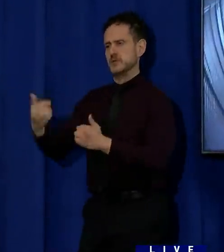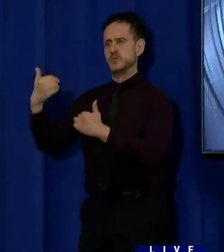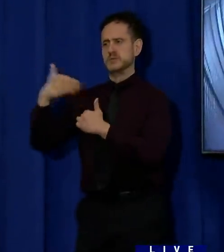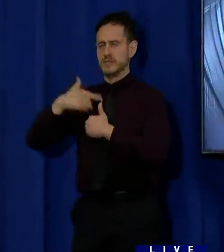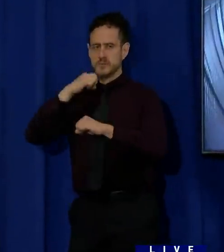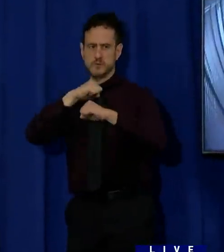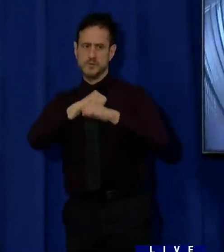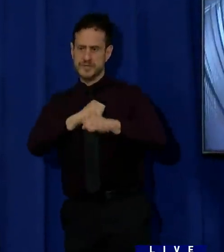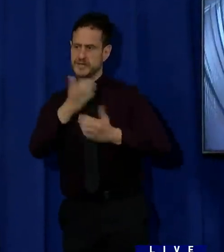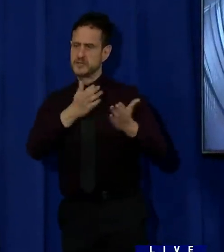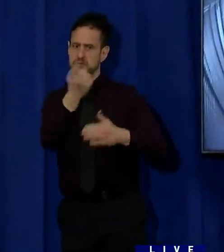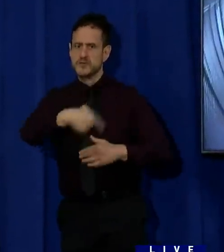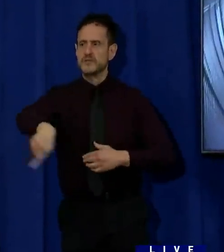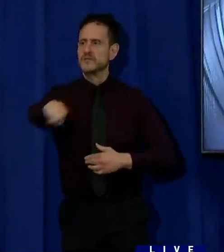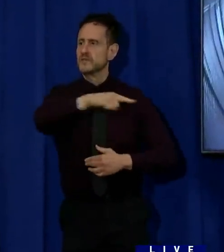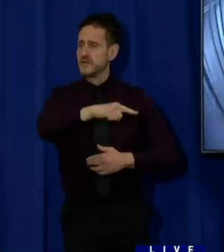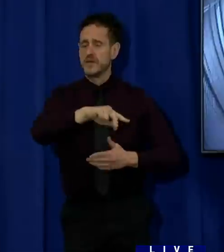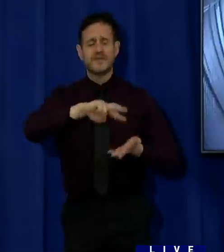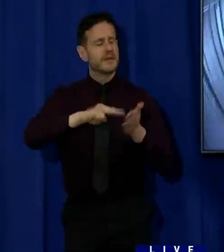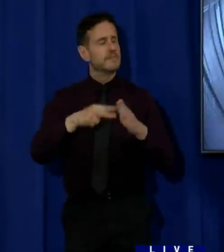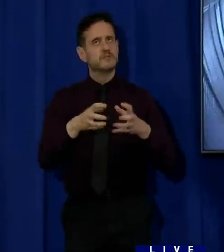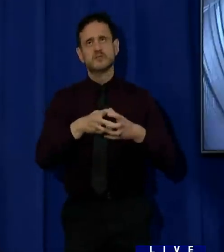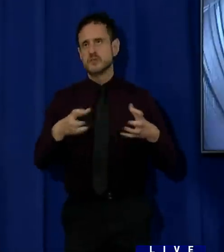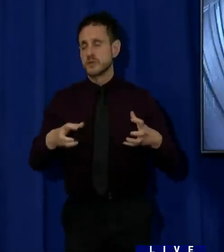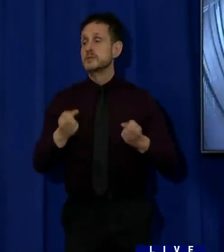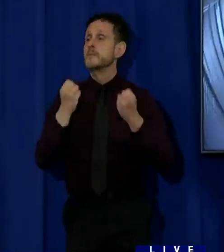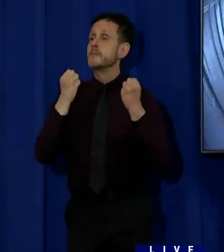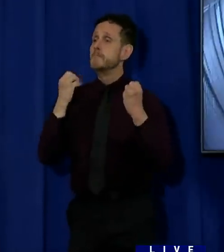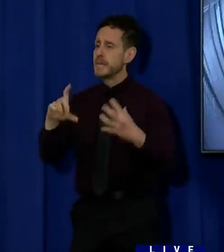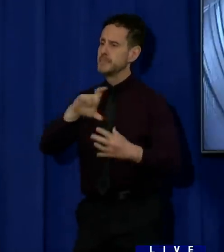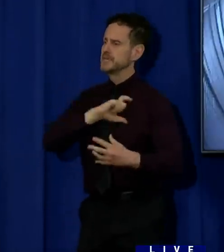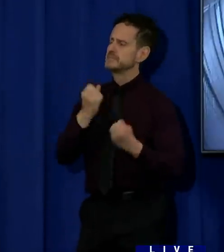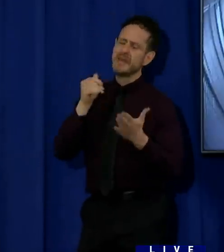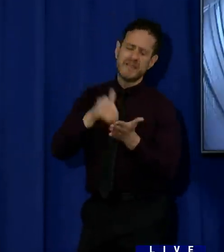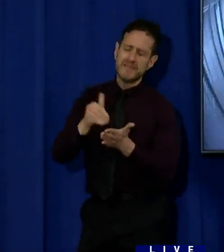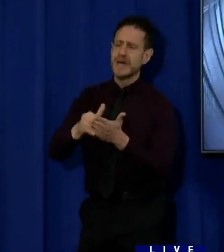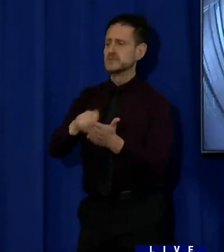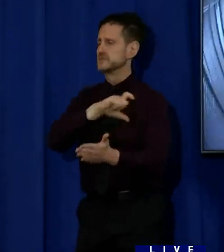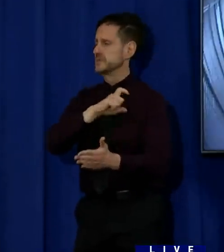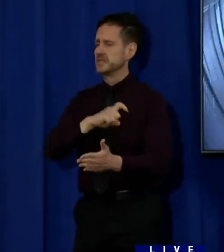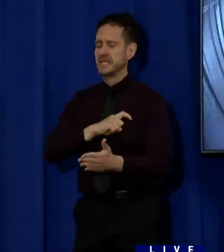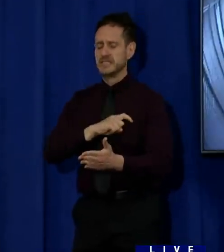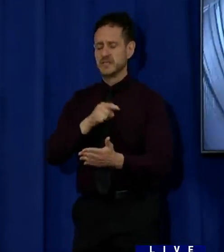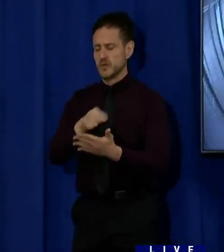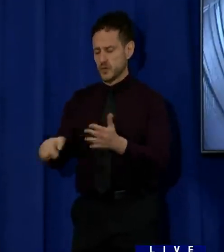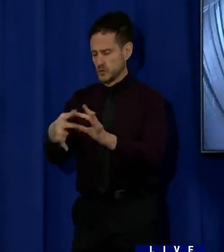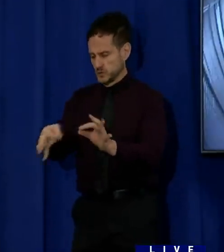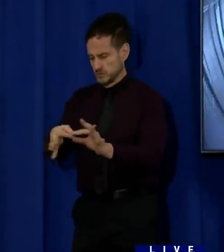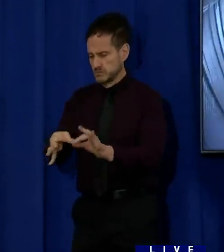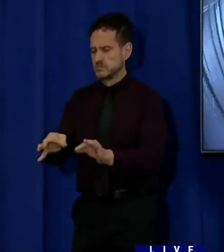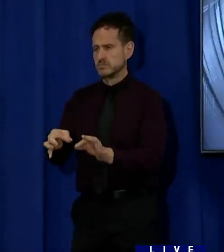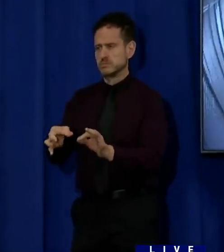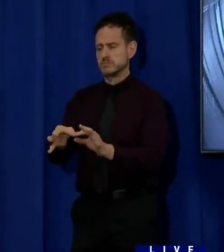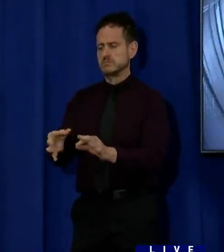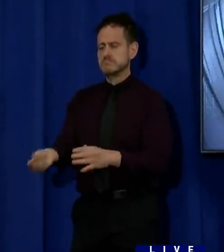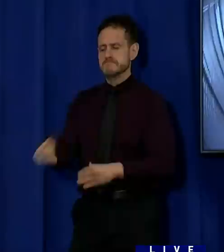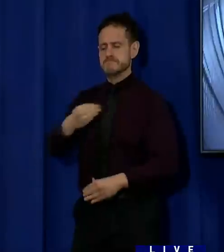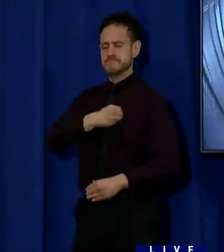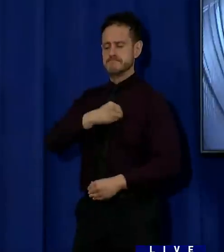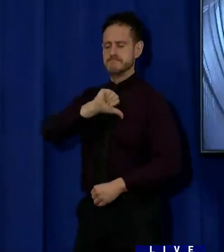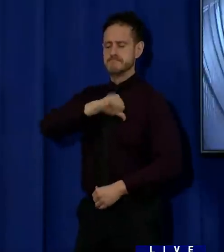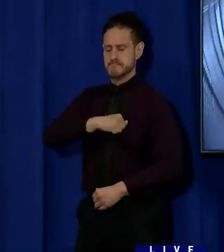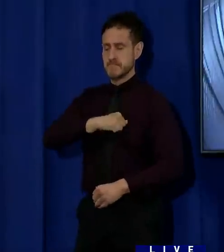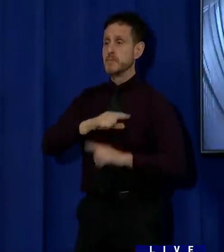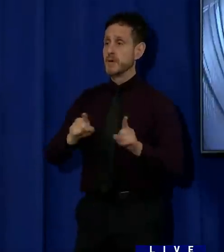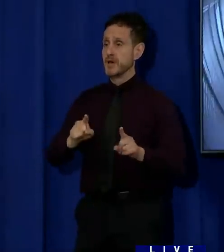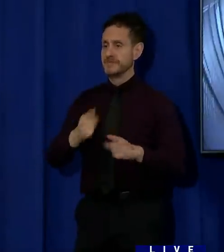to thousands of police officers that we have on the Chicago Police Department. Unfortunately, the 13 that you